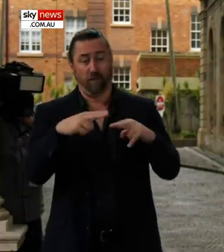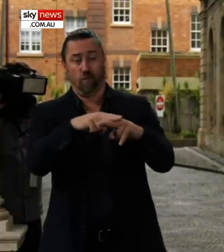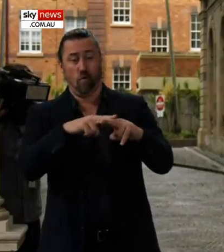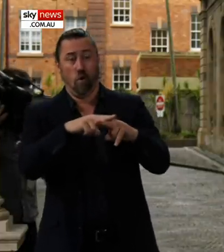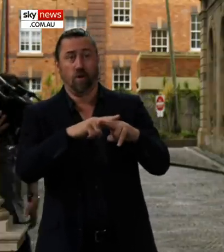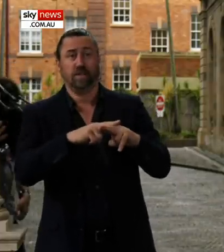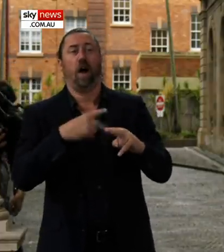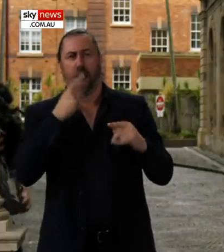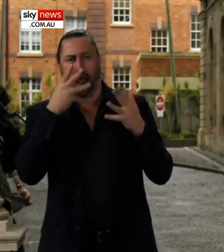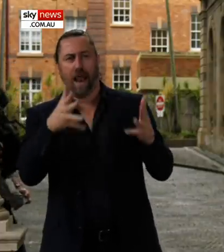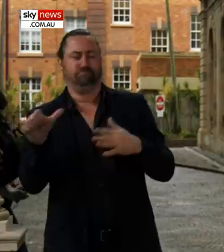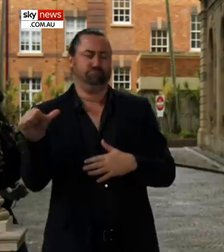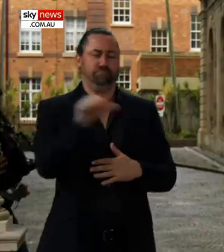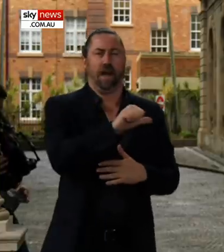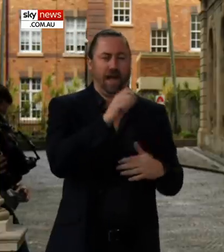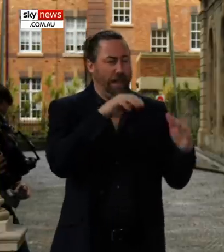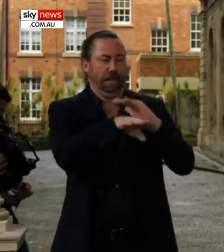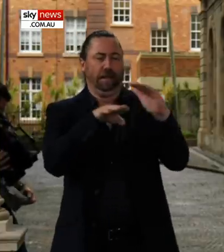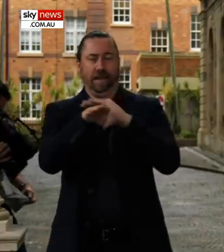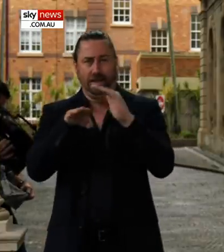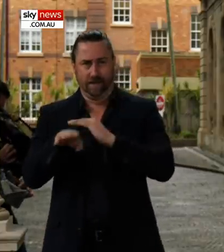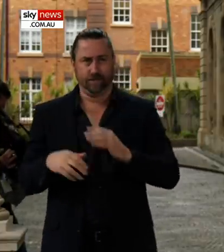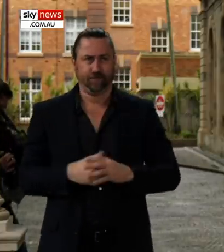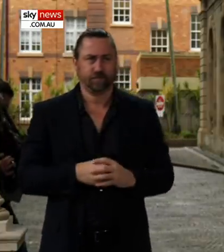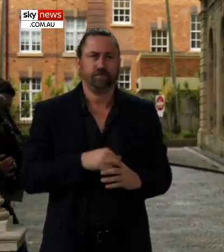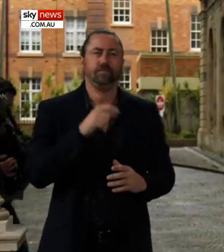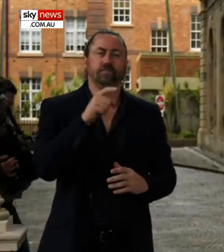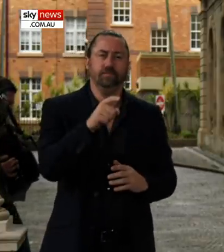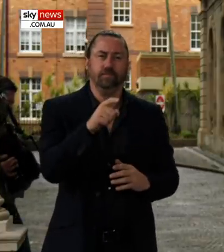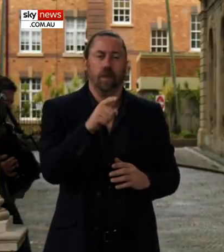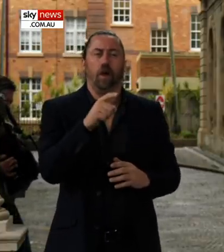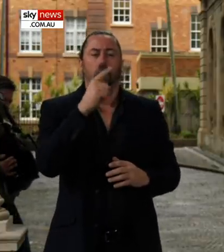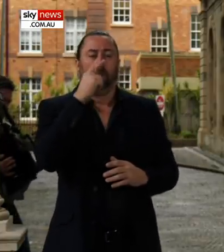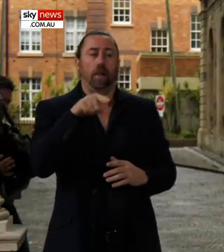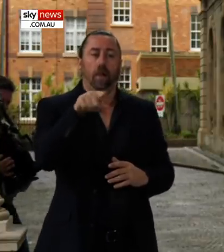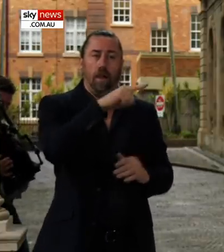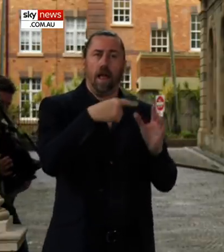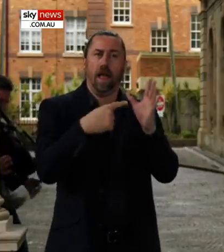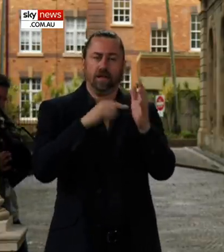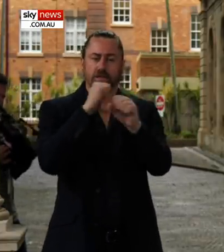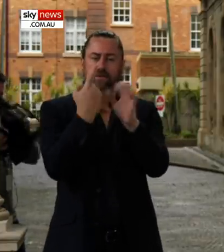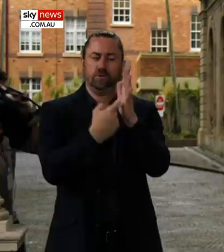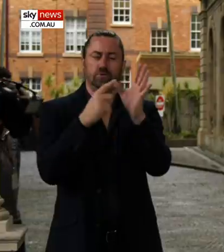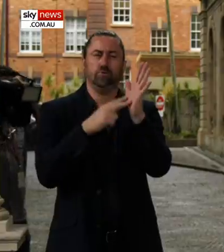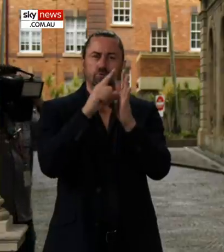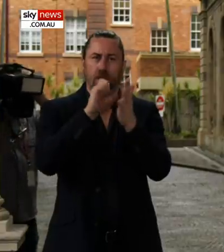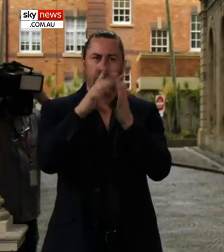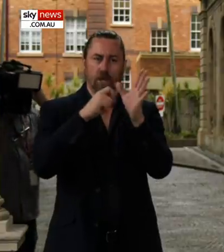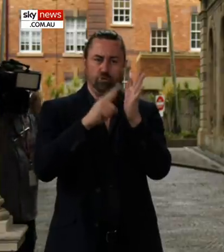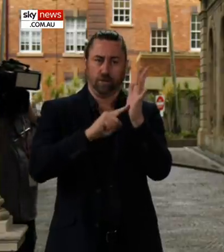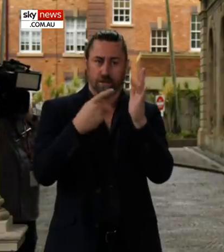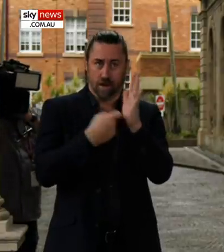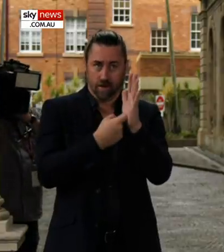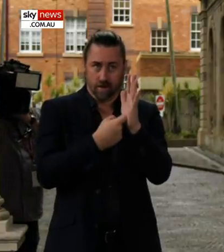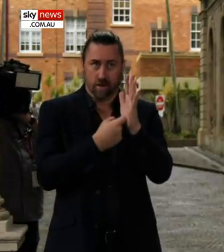Friday. Now, in relation to the hotel quarantine guests in Hotel Grand Chancellor that are not on